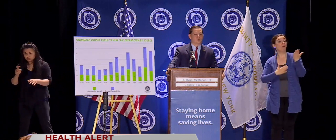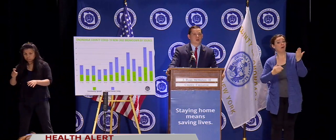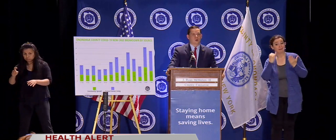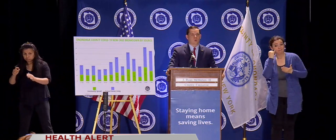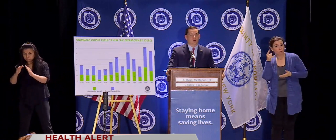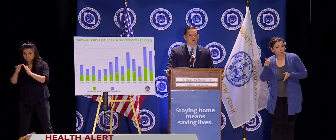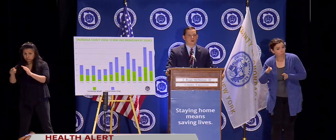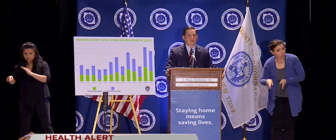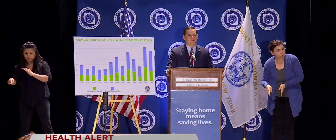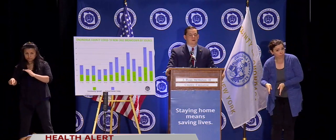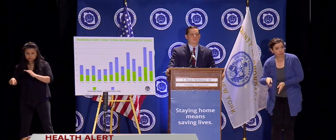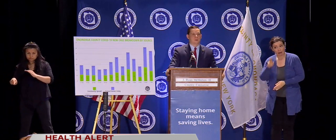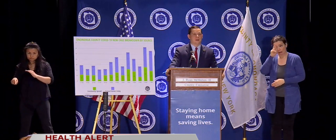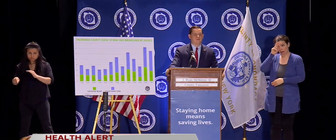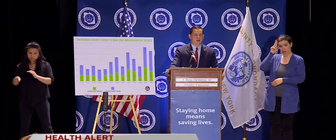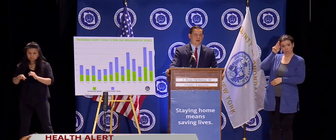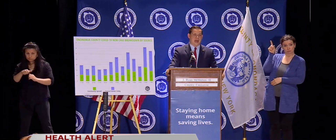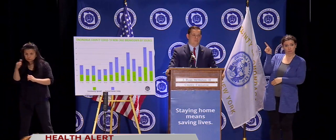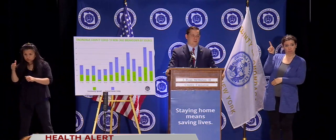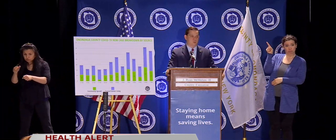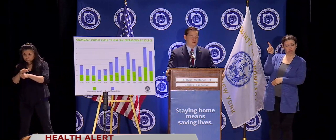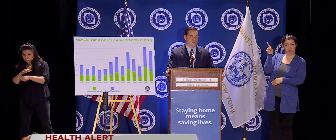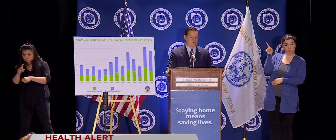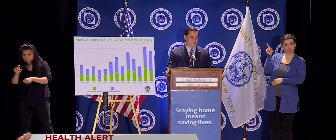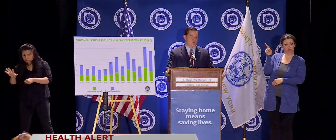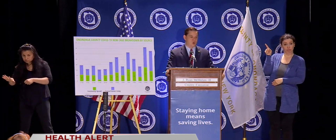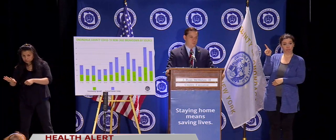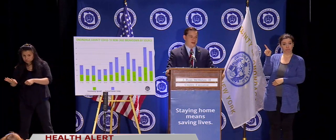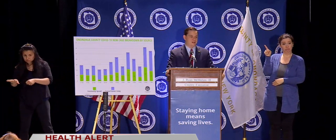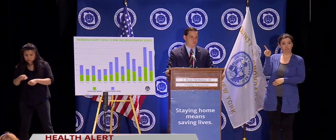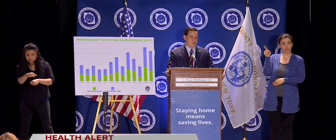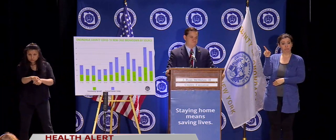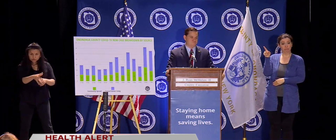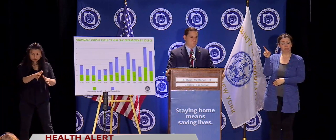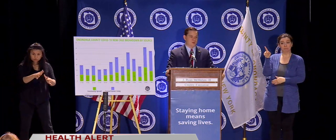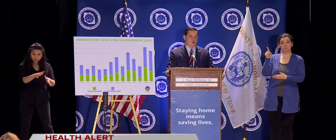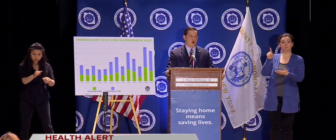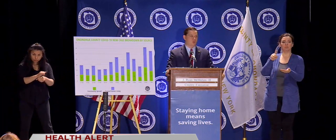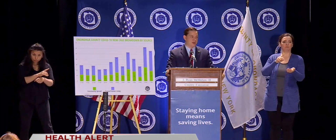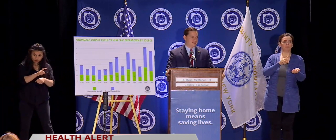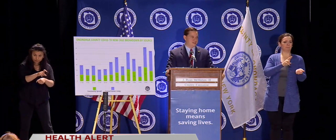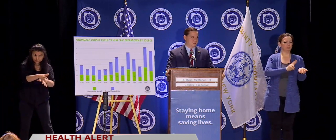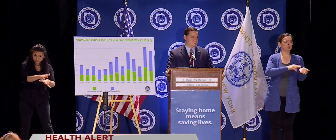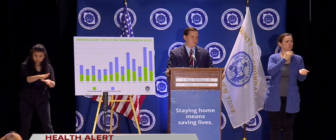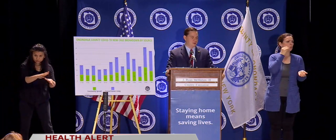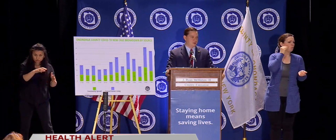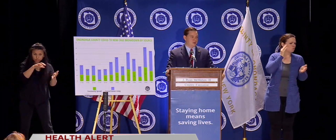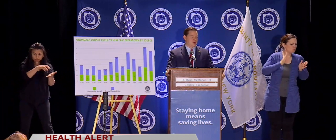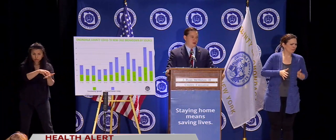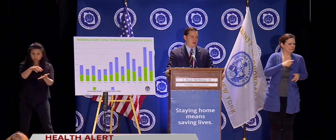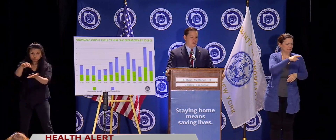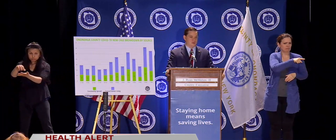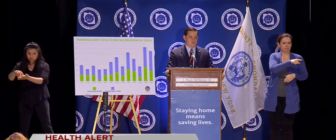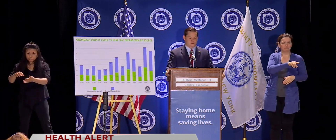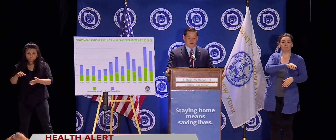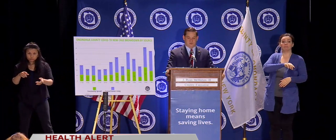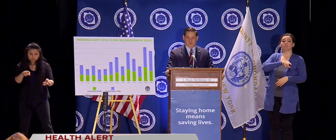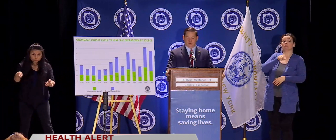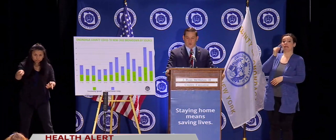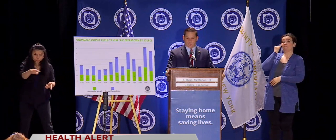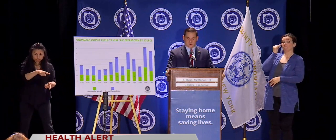So I'm very happy with the nursing home management and the call we had today. I